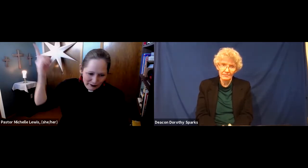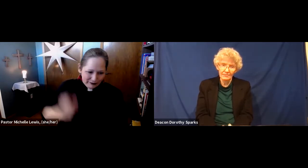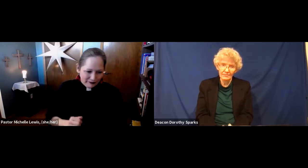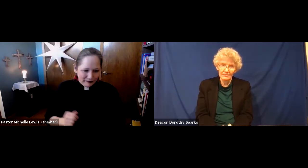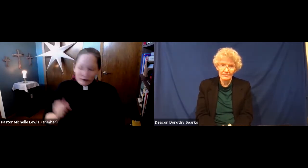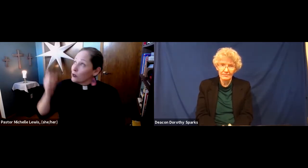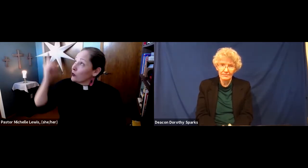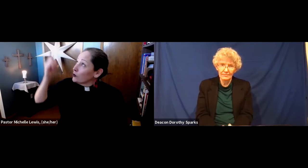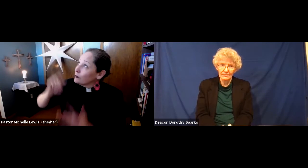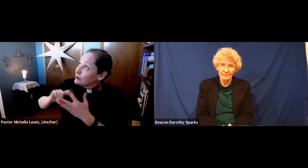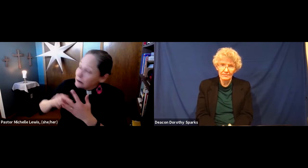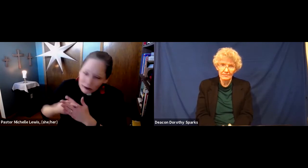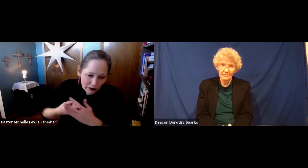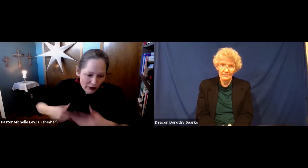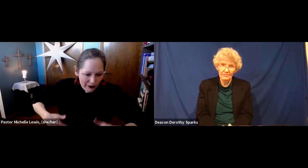source of life